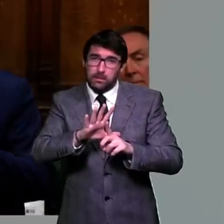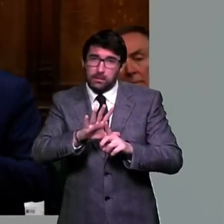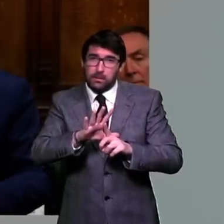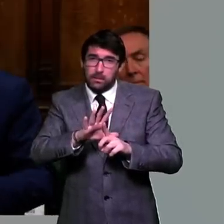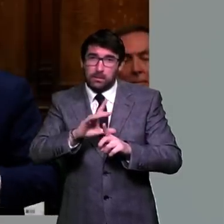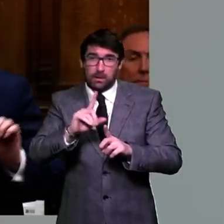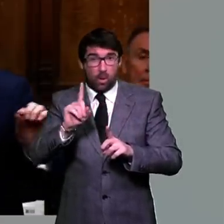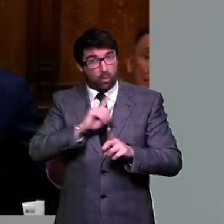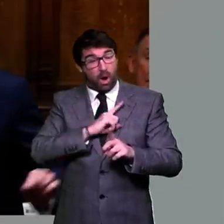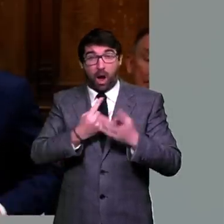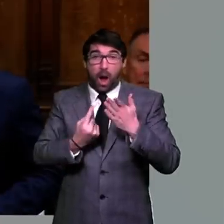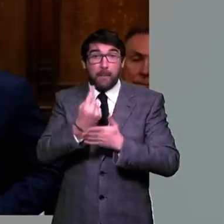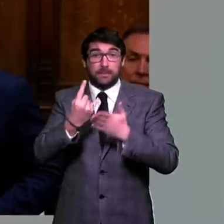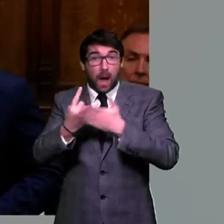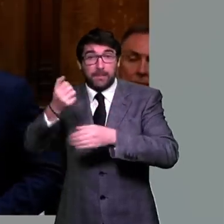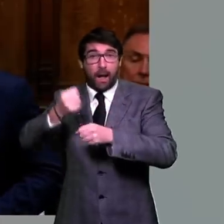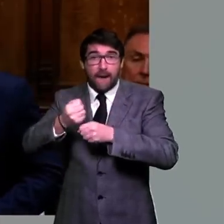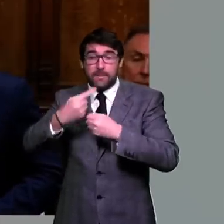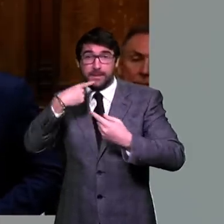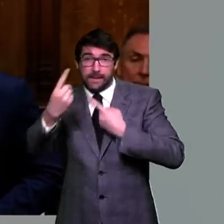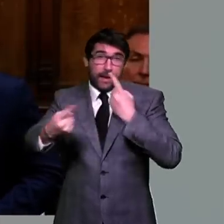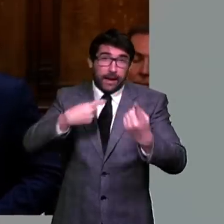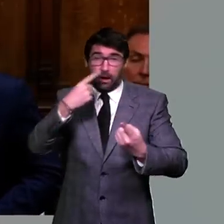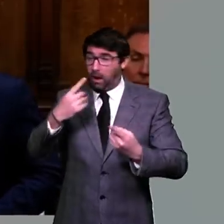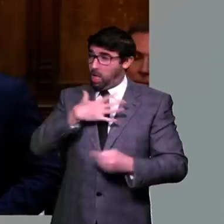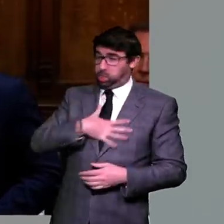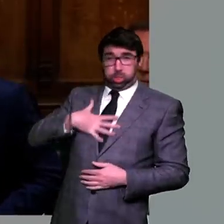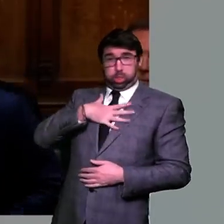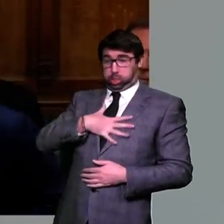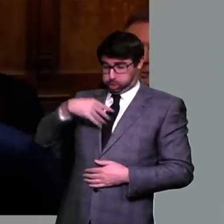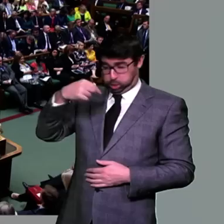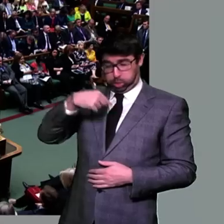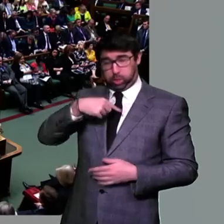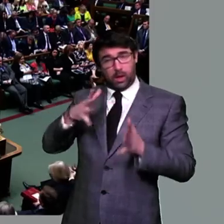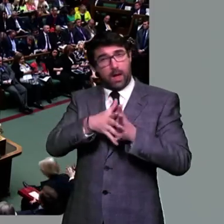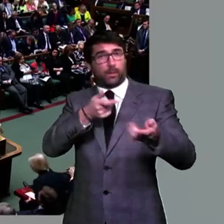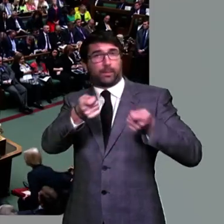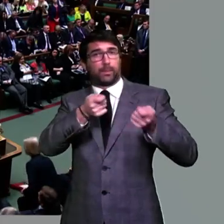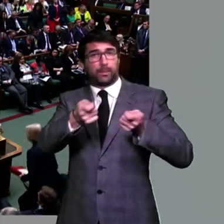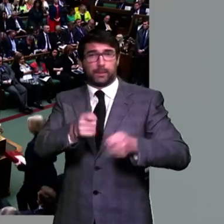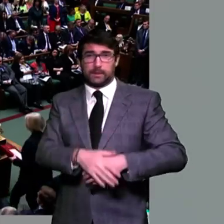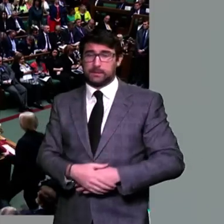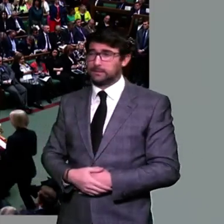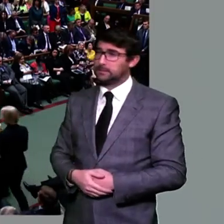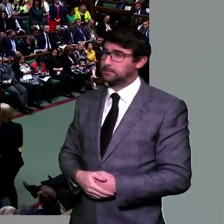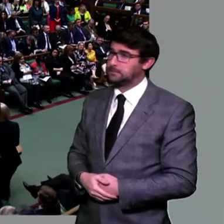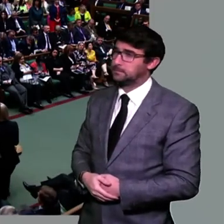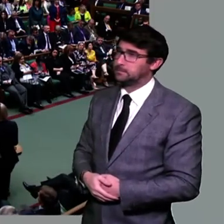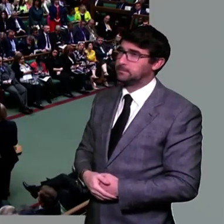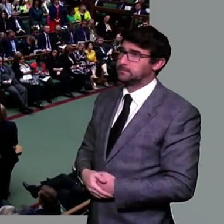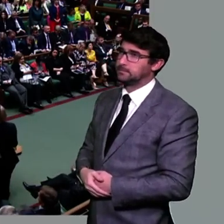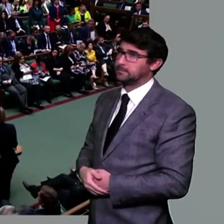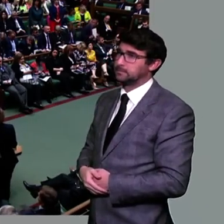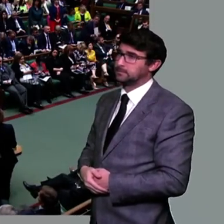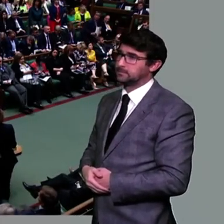anguish that they face in the coming months is properly responded to and dealt with? My right honourable